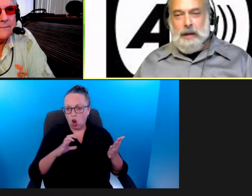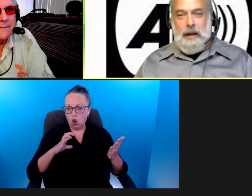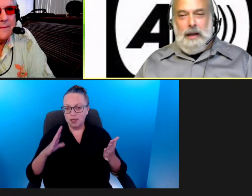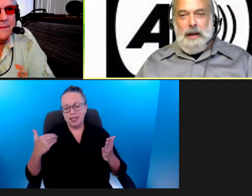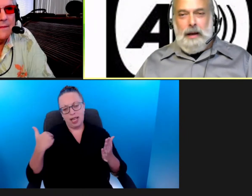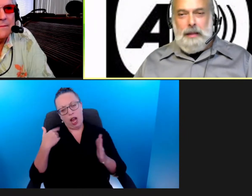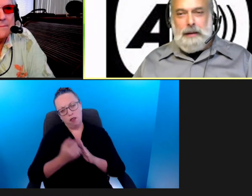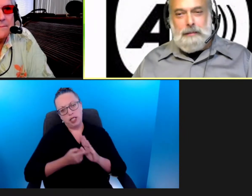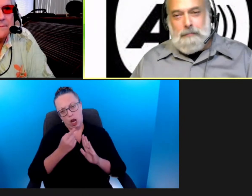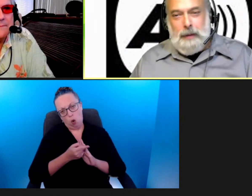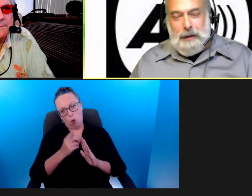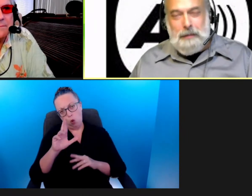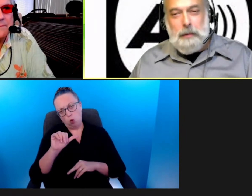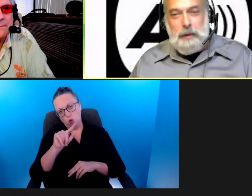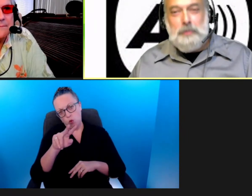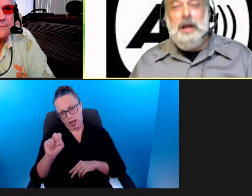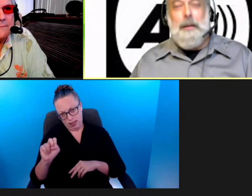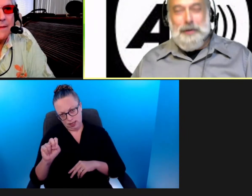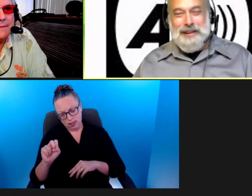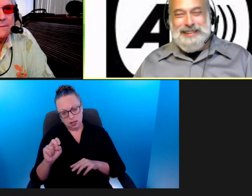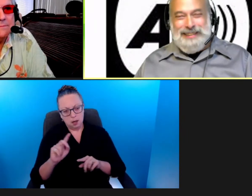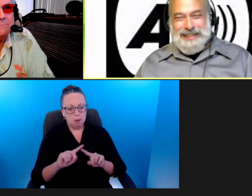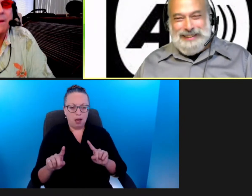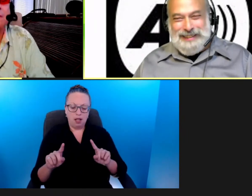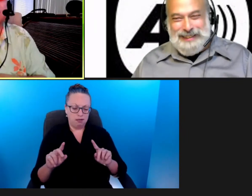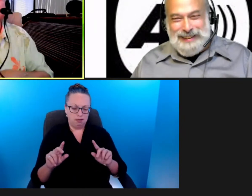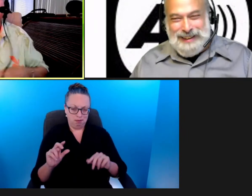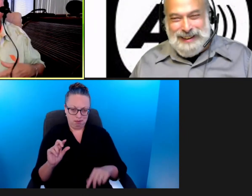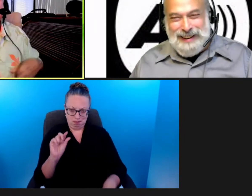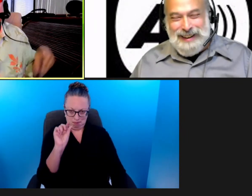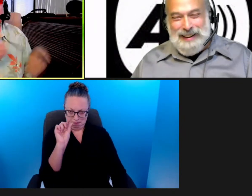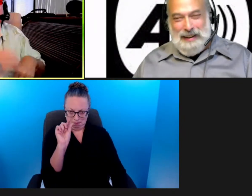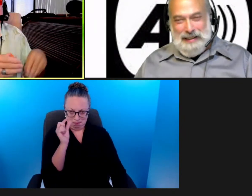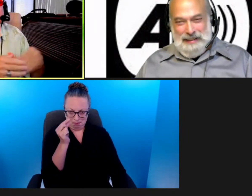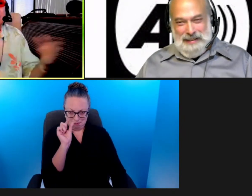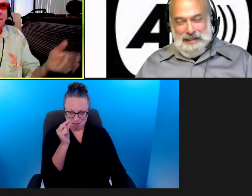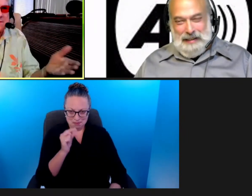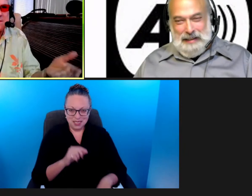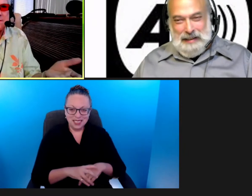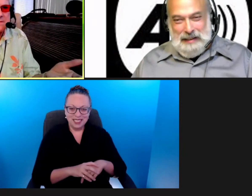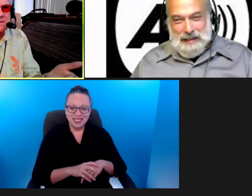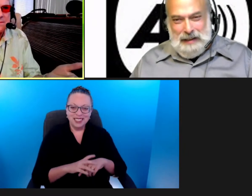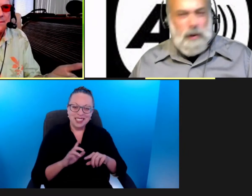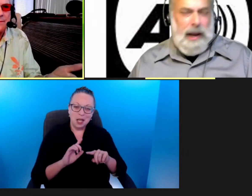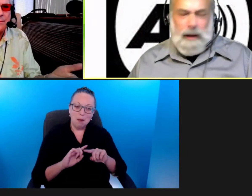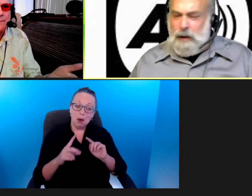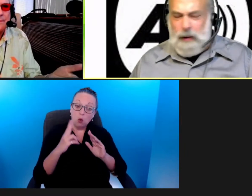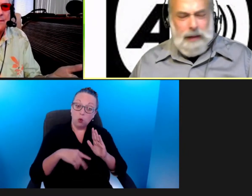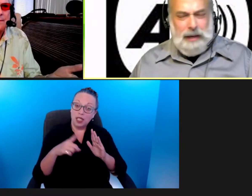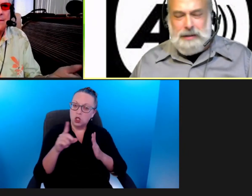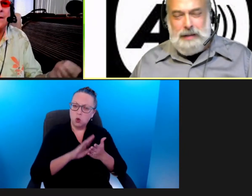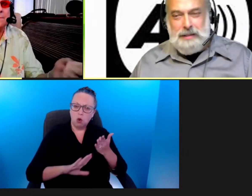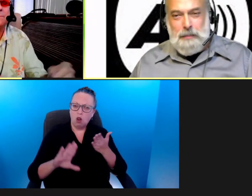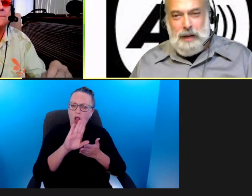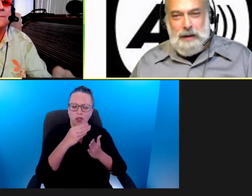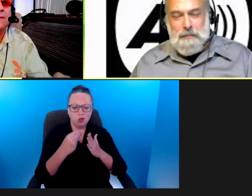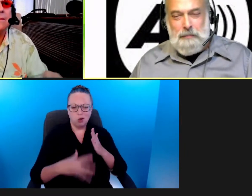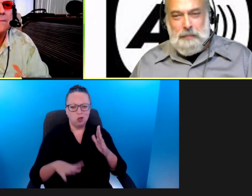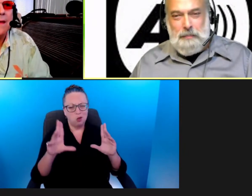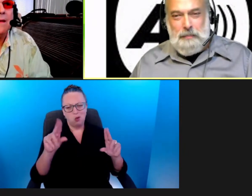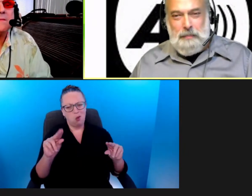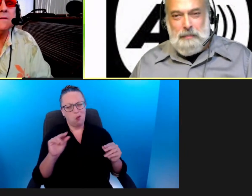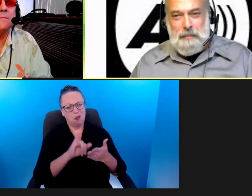but that it was nominal. But I mean, you're reading to college students. Oh yeah, that's not